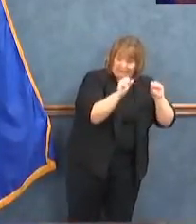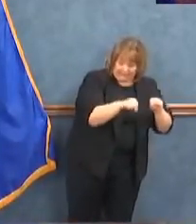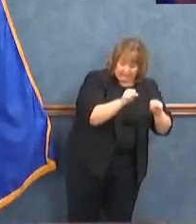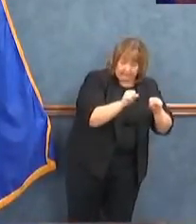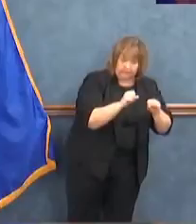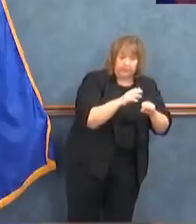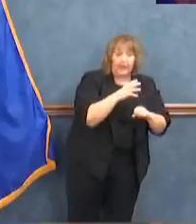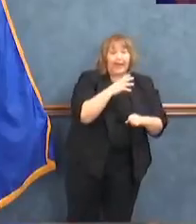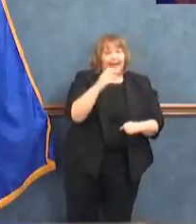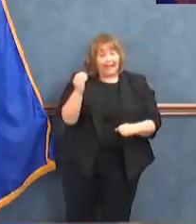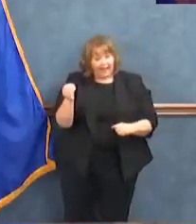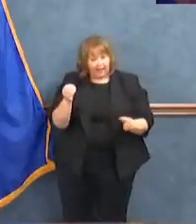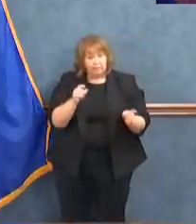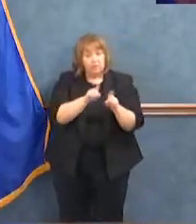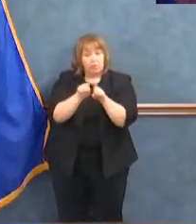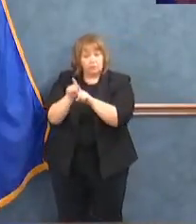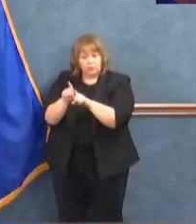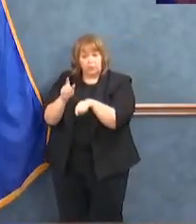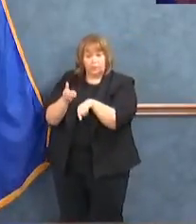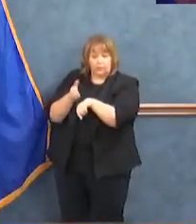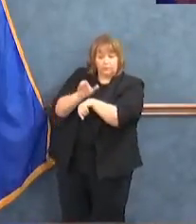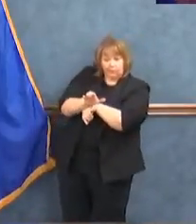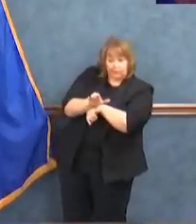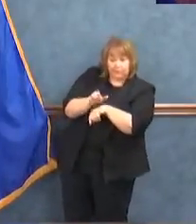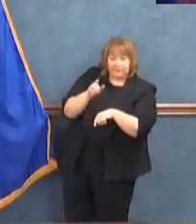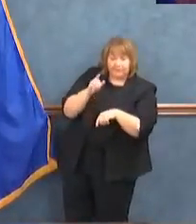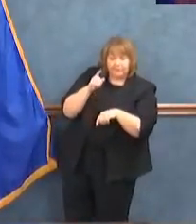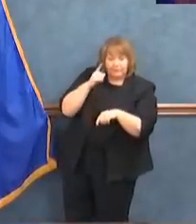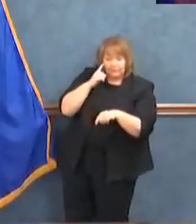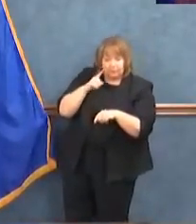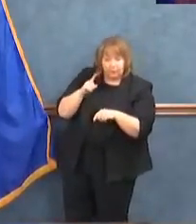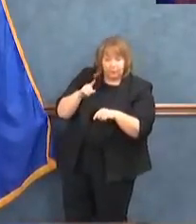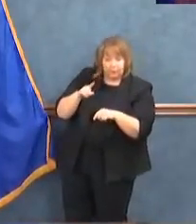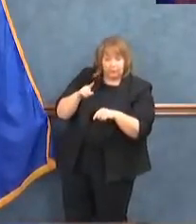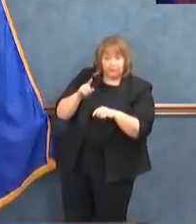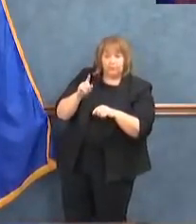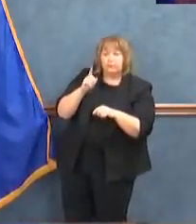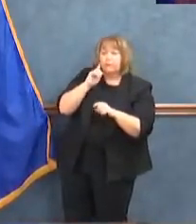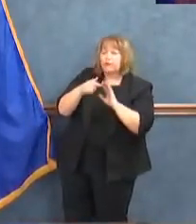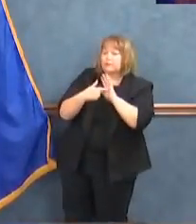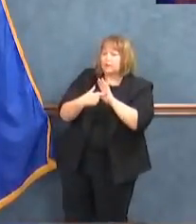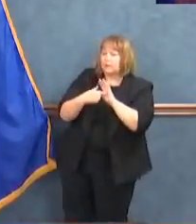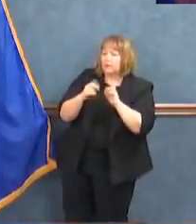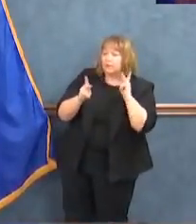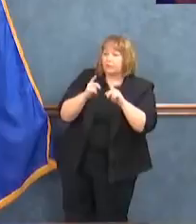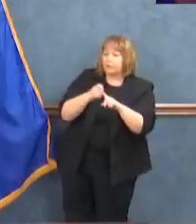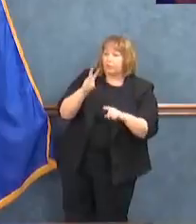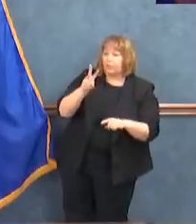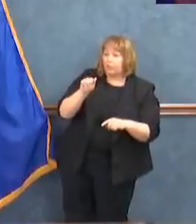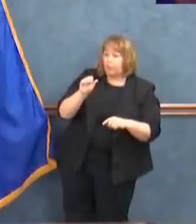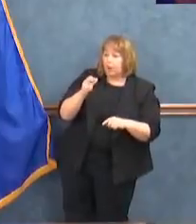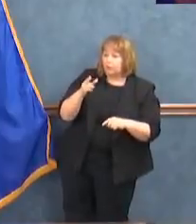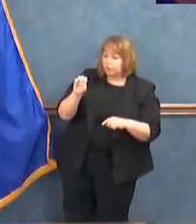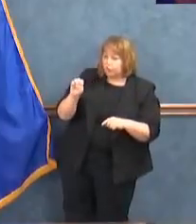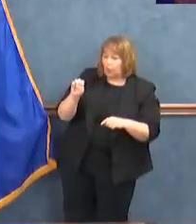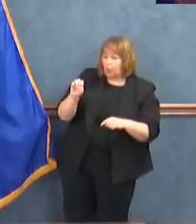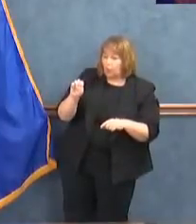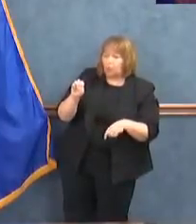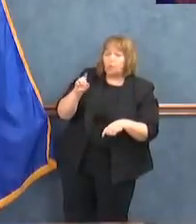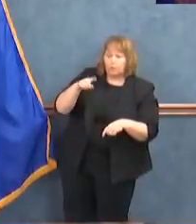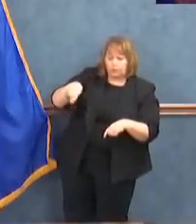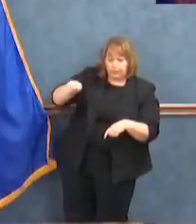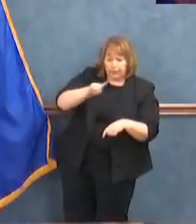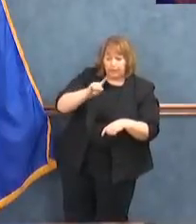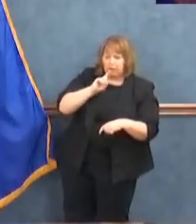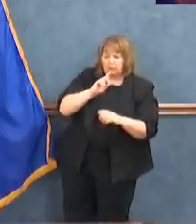called out a moment ago, and Chair Lucy and folks from around the state are actually taking the enforcement seriously.